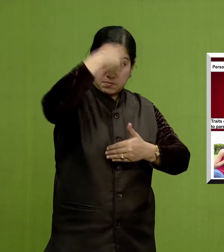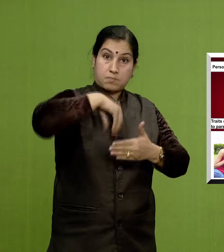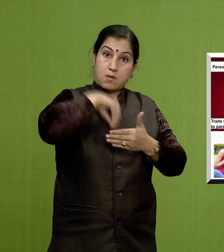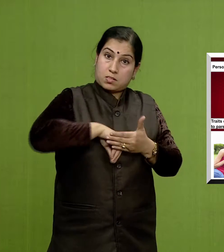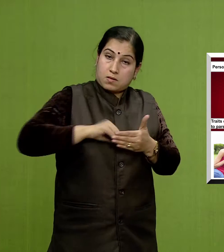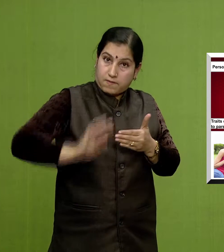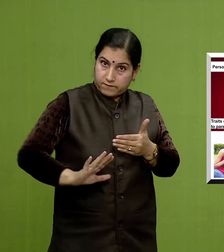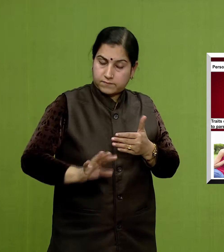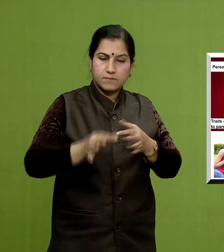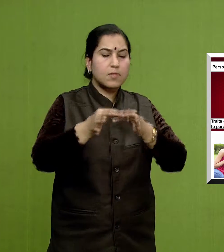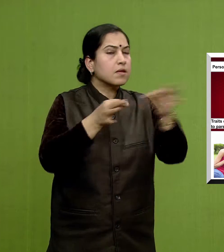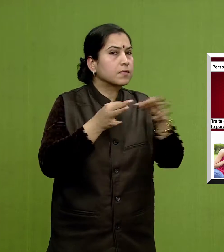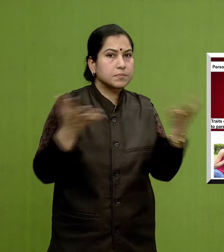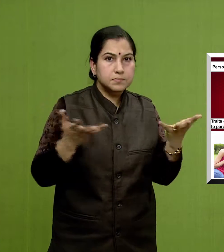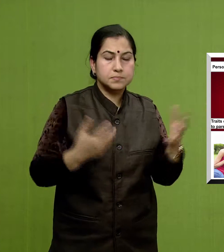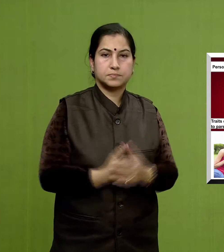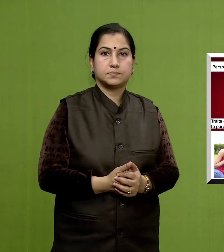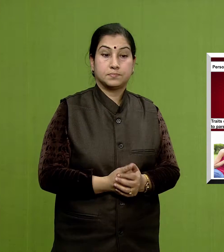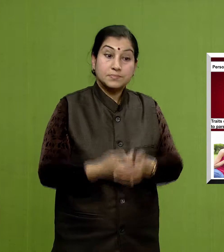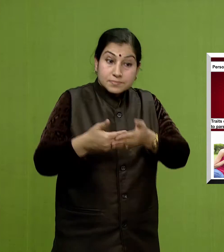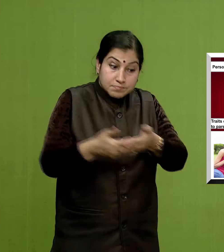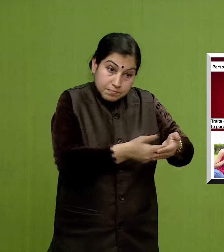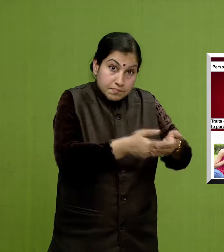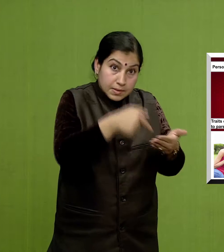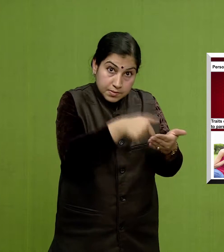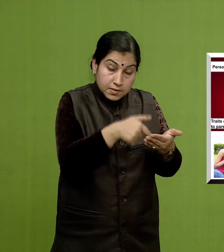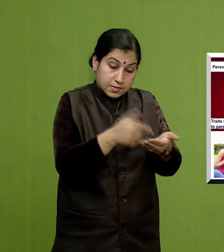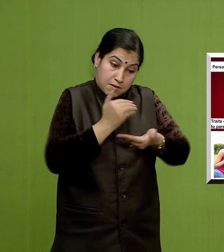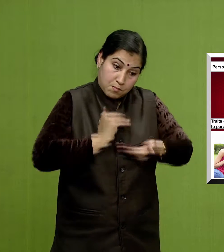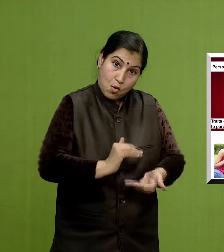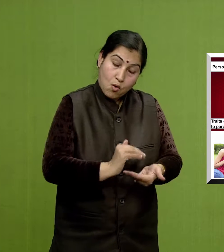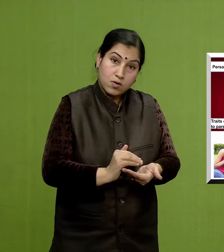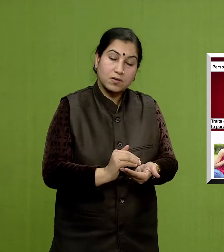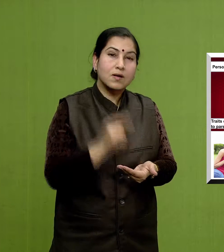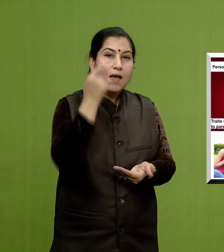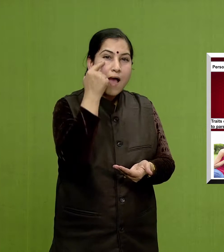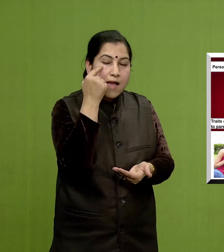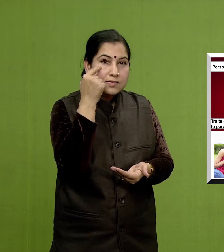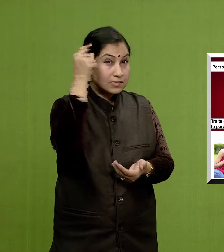For example, Yadvi was born with grey eyes and black hairs.